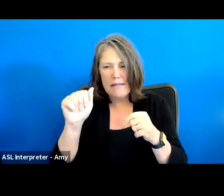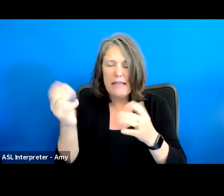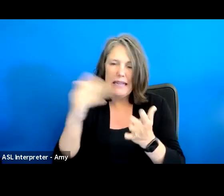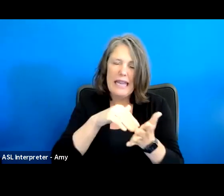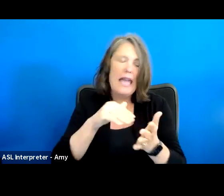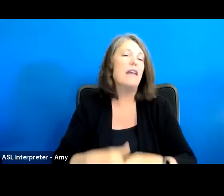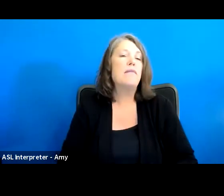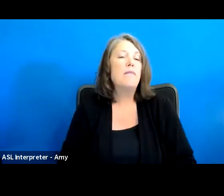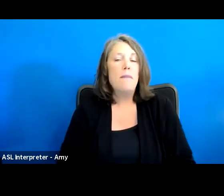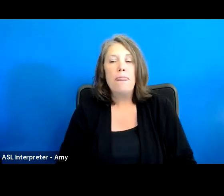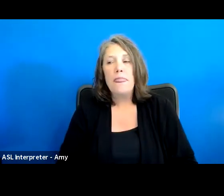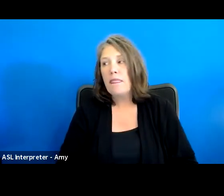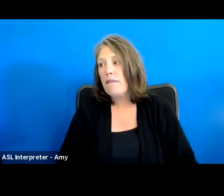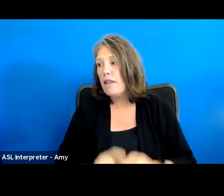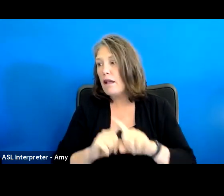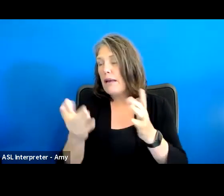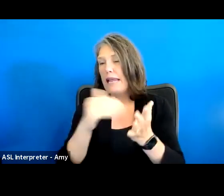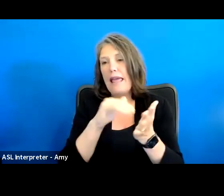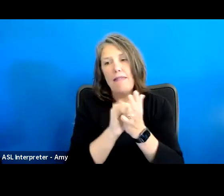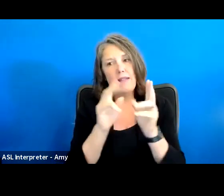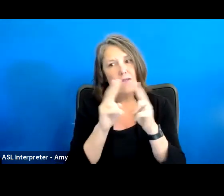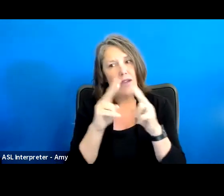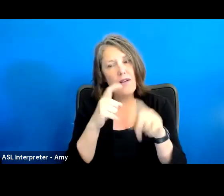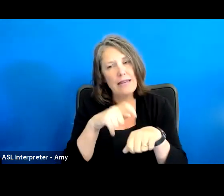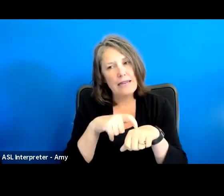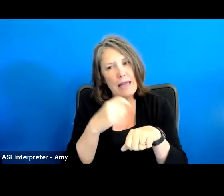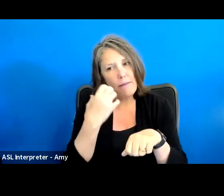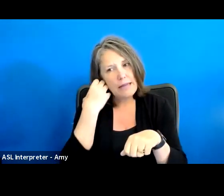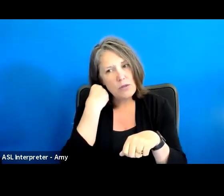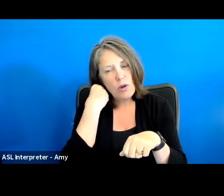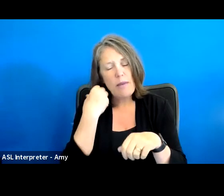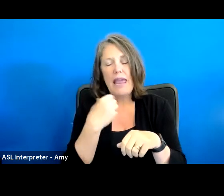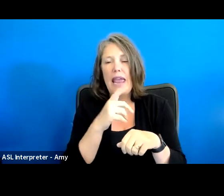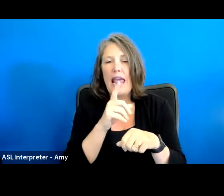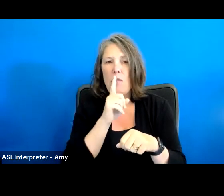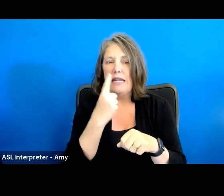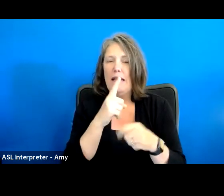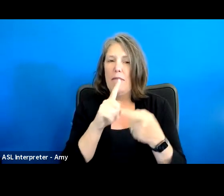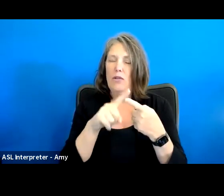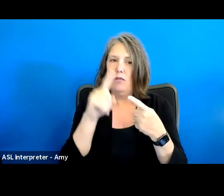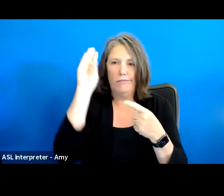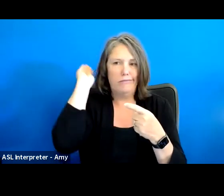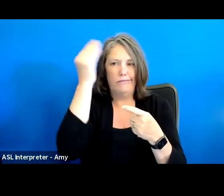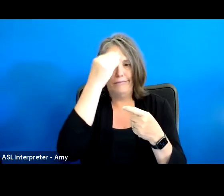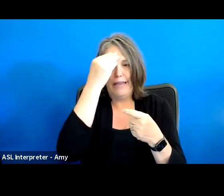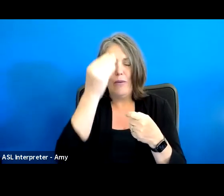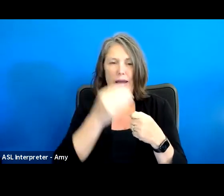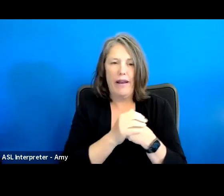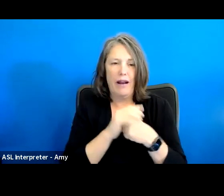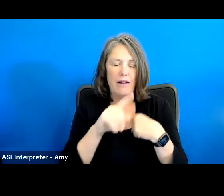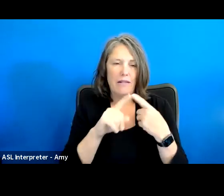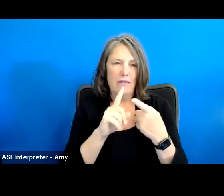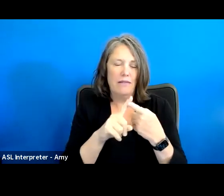again. But again, that's very time consuming and definitely something to be aware of and kind of planning on building this